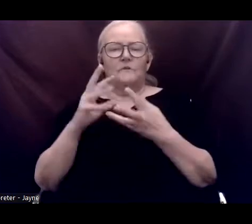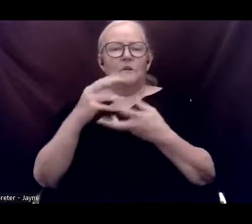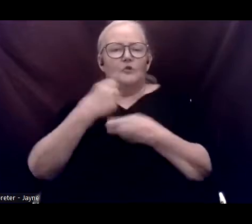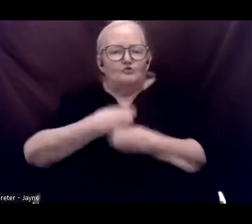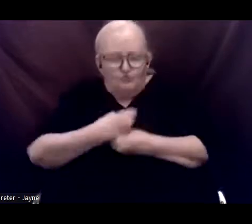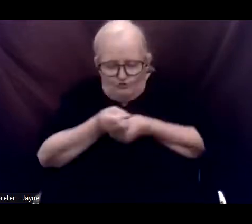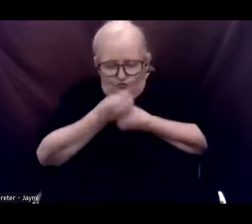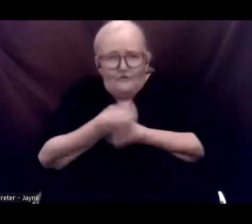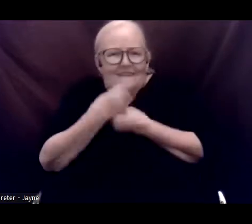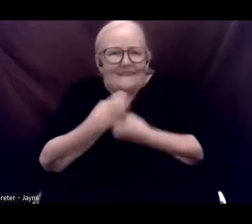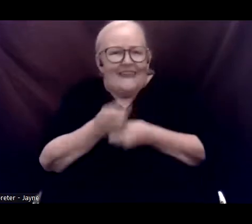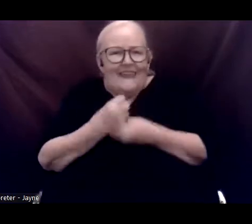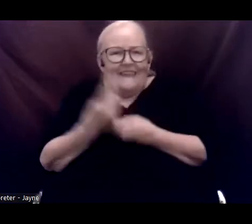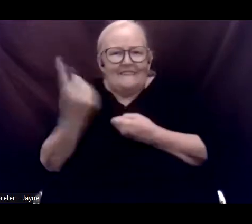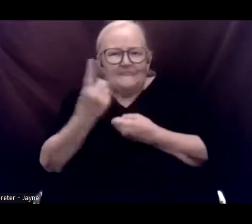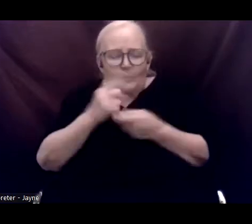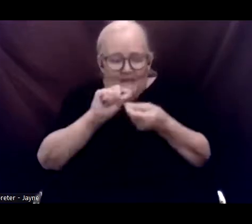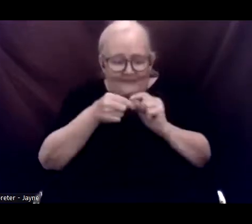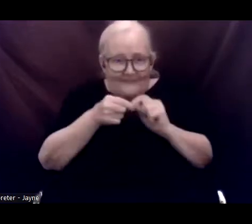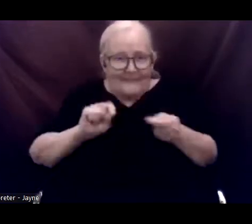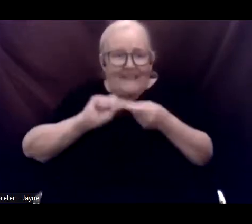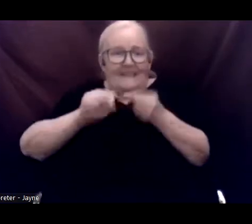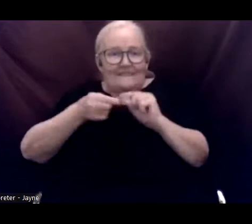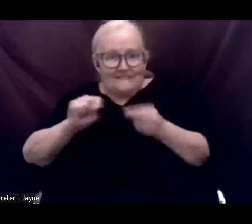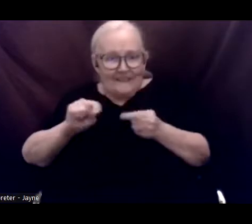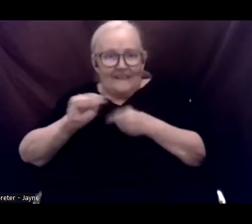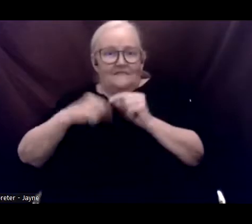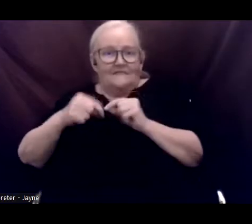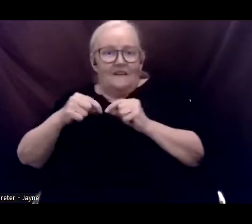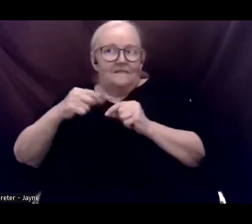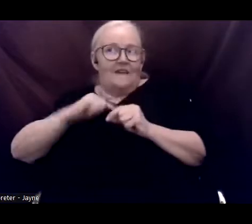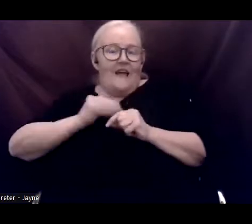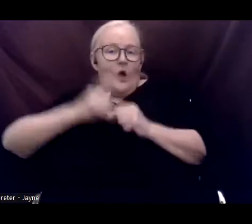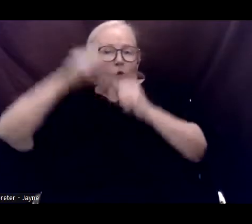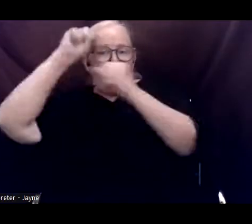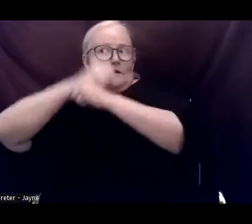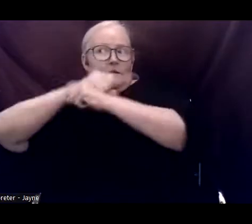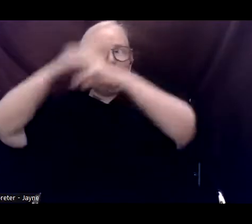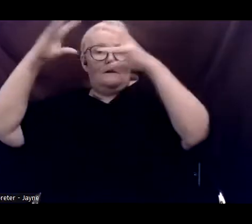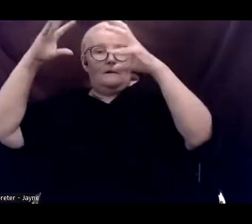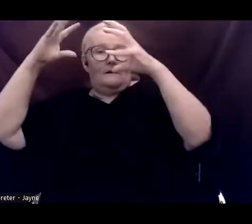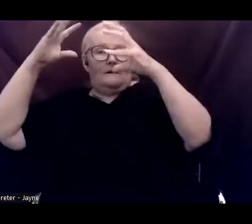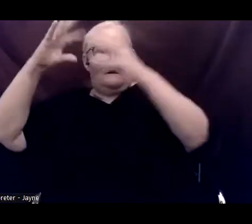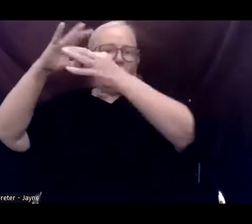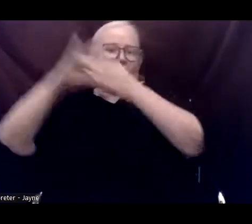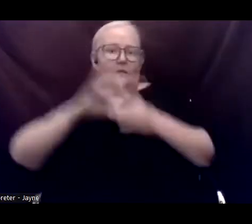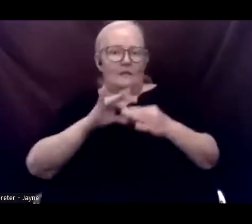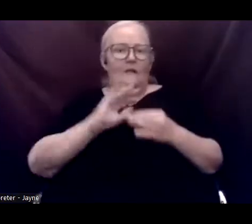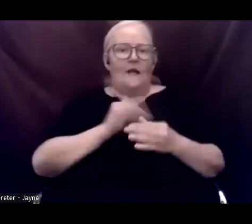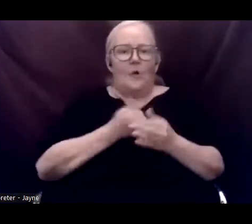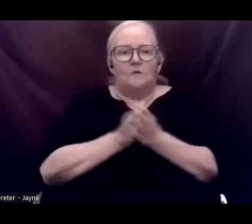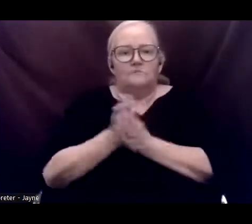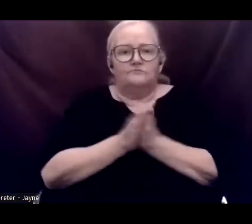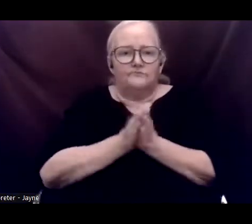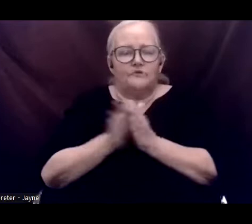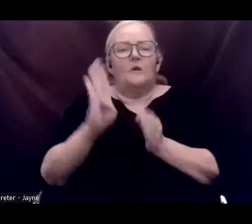craft of tying knots to bind these manifestations to our will.